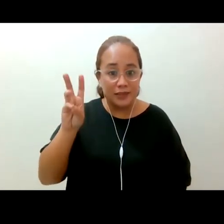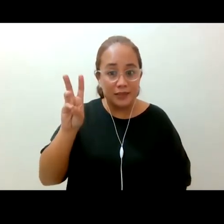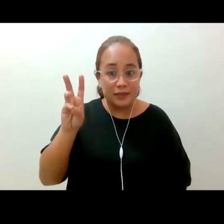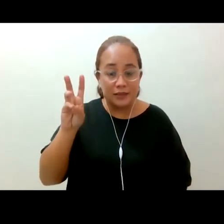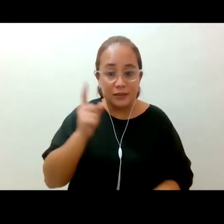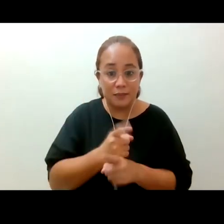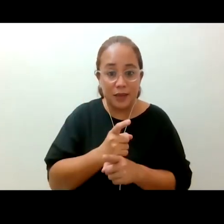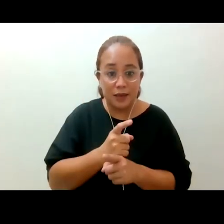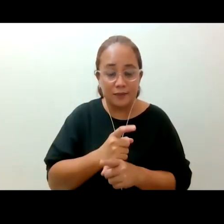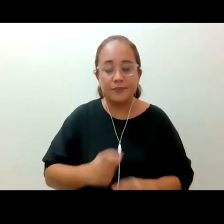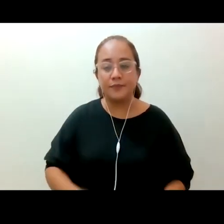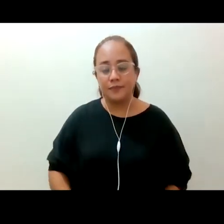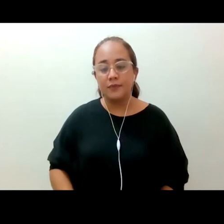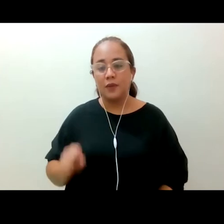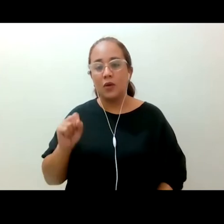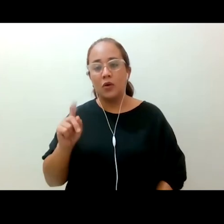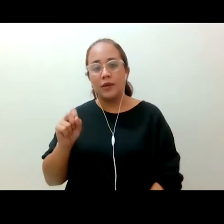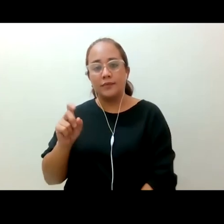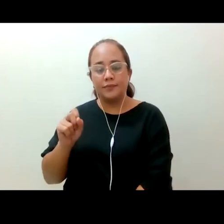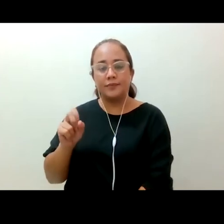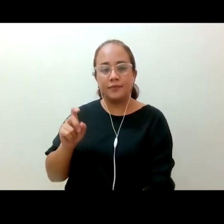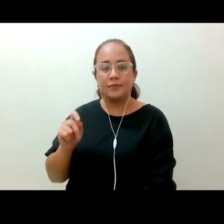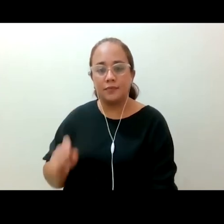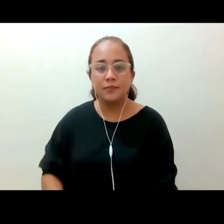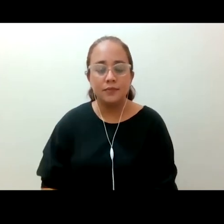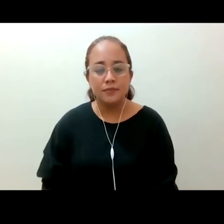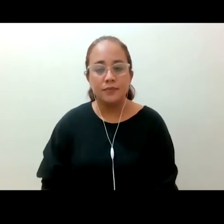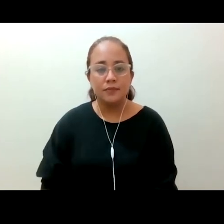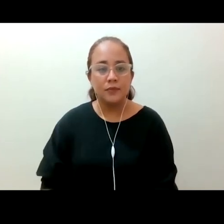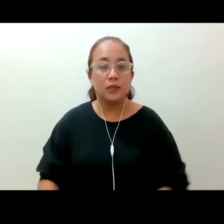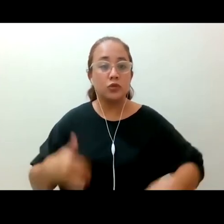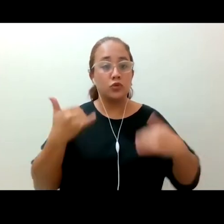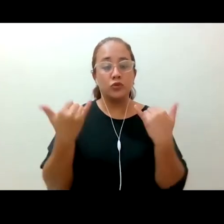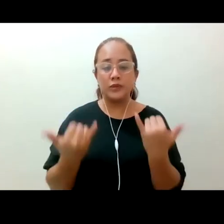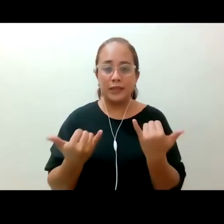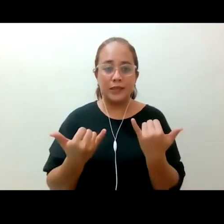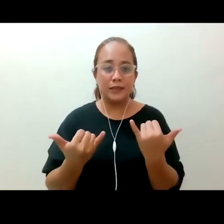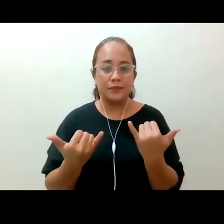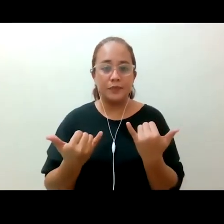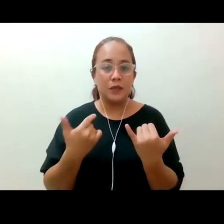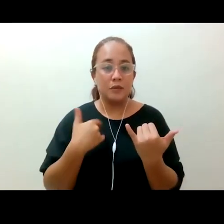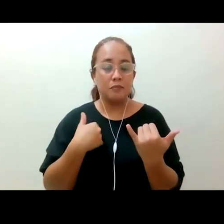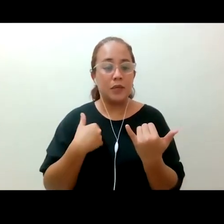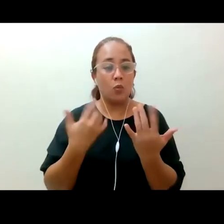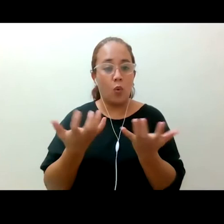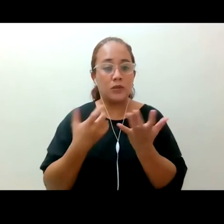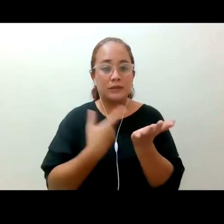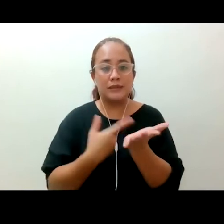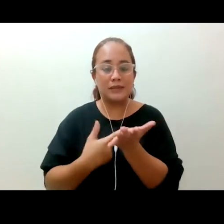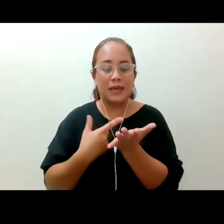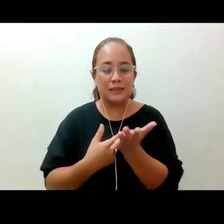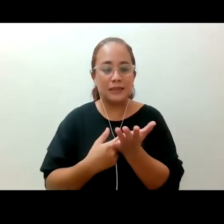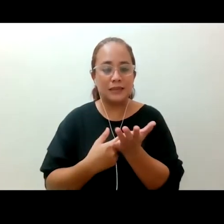Yes, sir. Okay. All right. So today, what I want to talk about